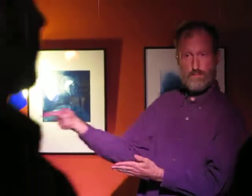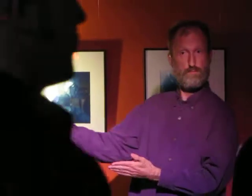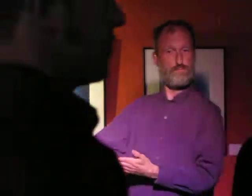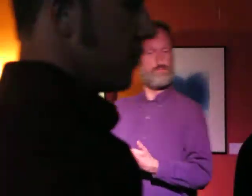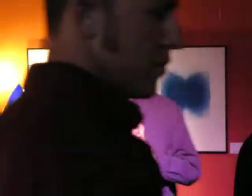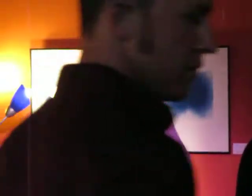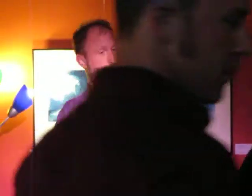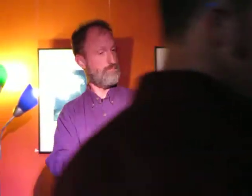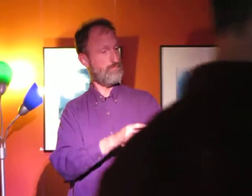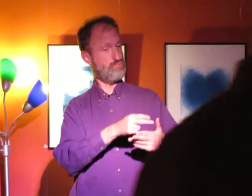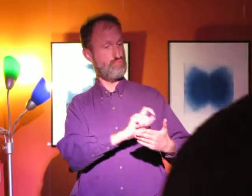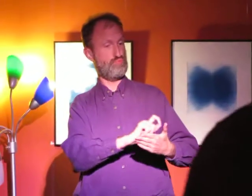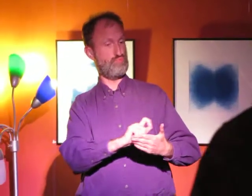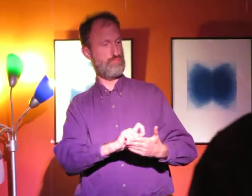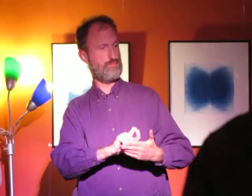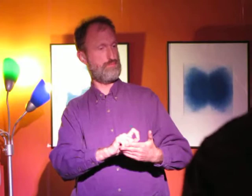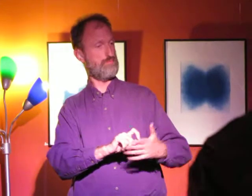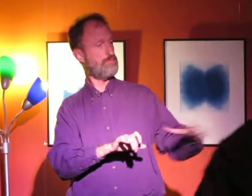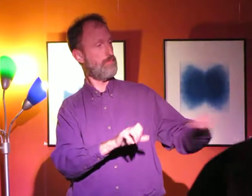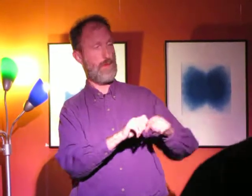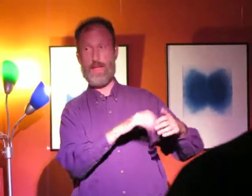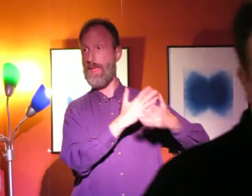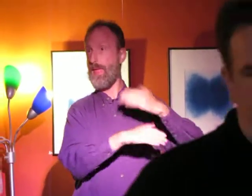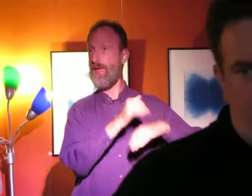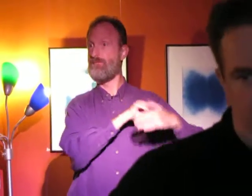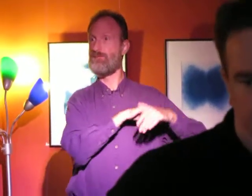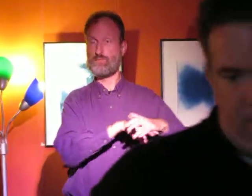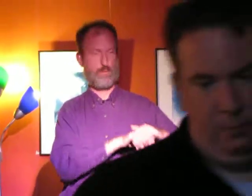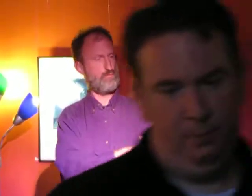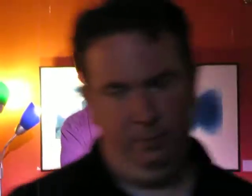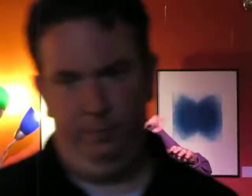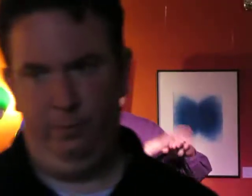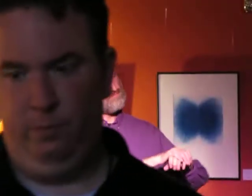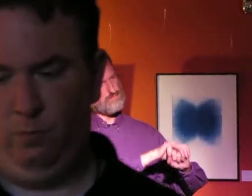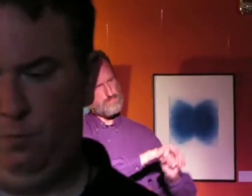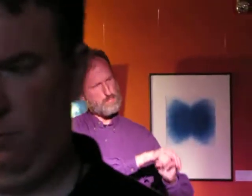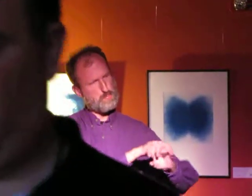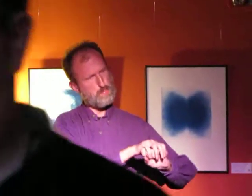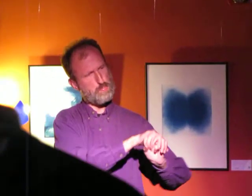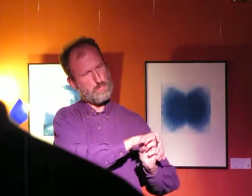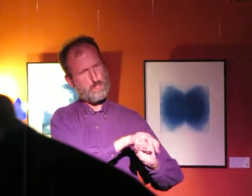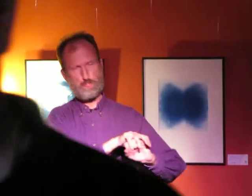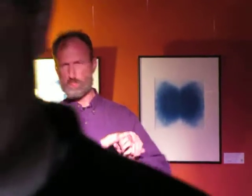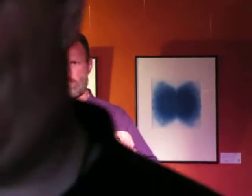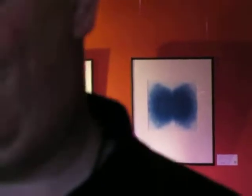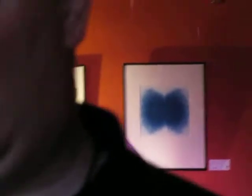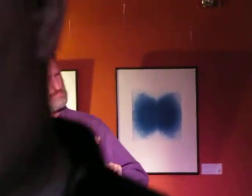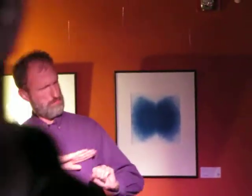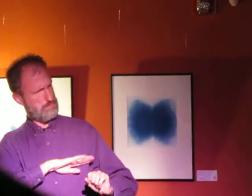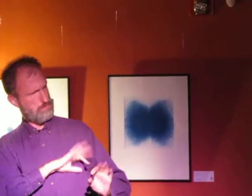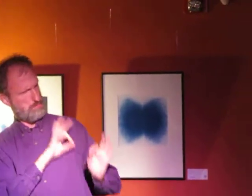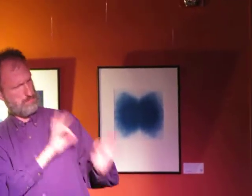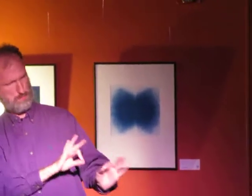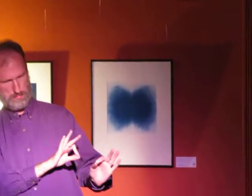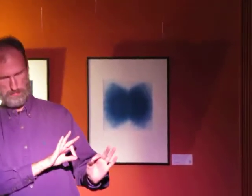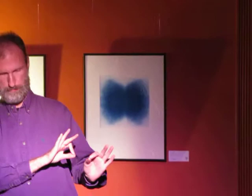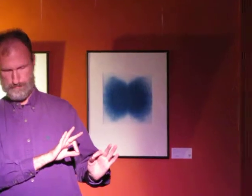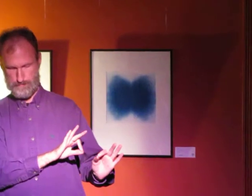and ask with your eyebrows his name. Watch him write it down and feel his fingers pull yours this way and that until he